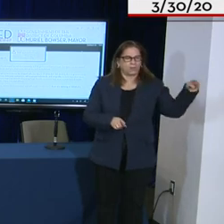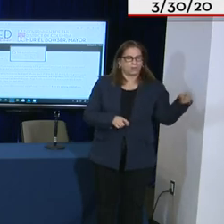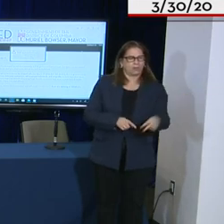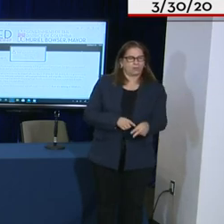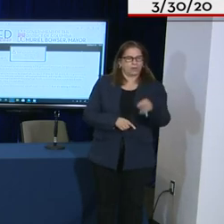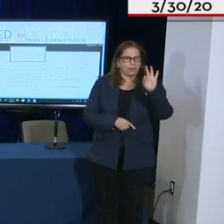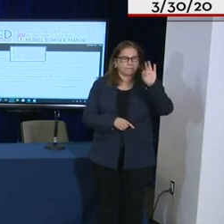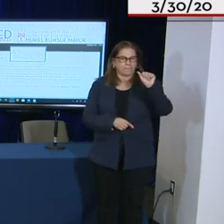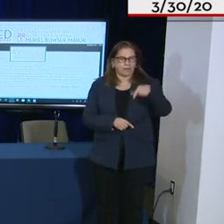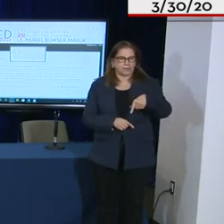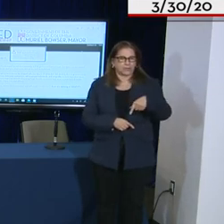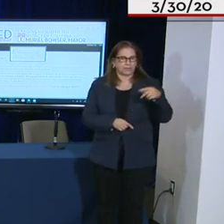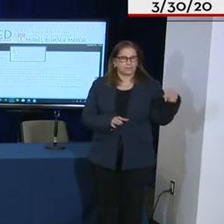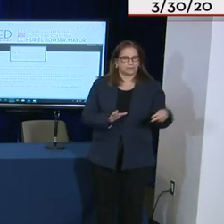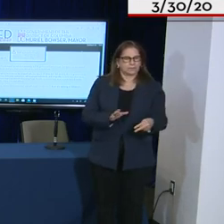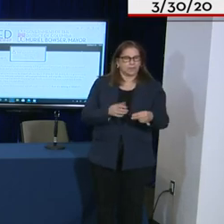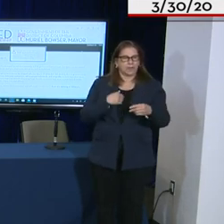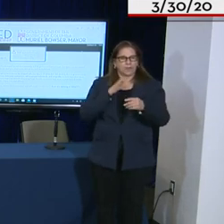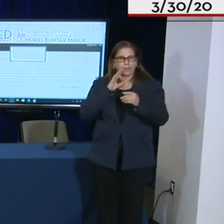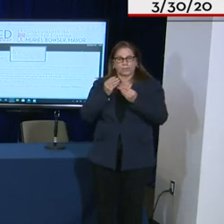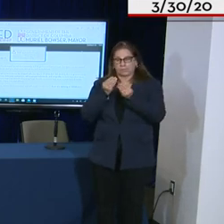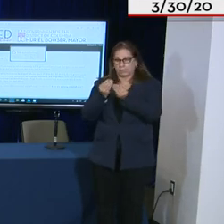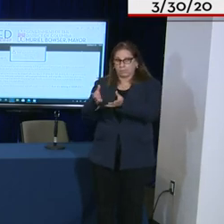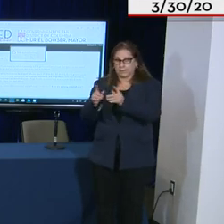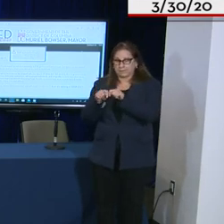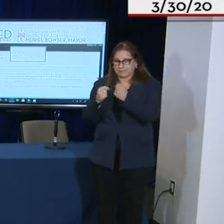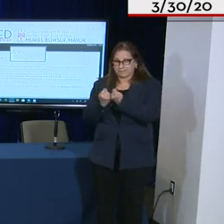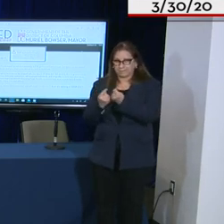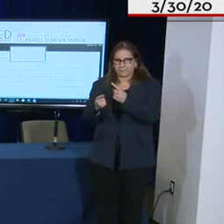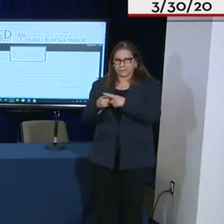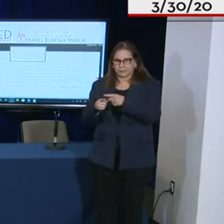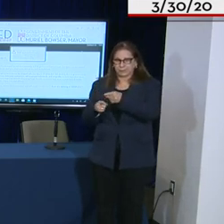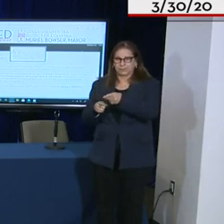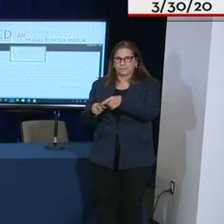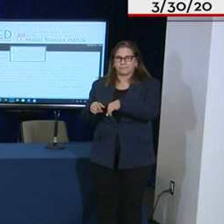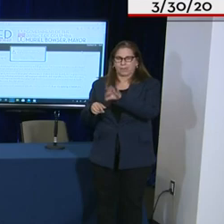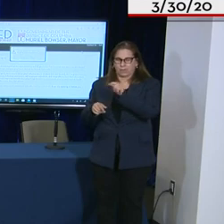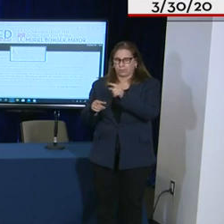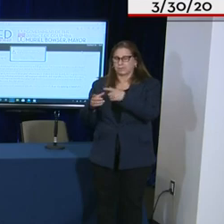and Dimped team to send back out to the business community.